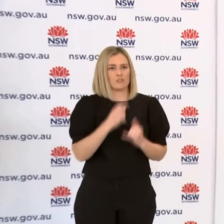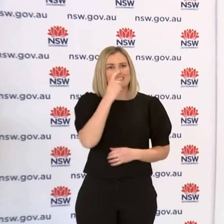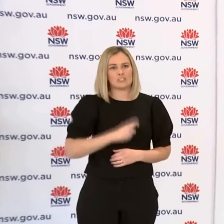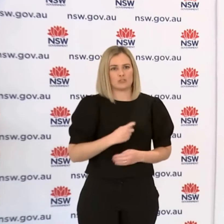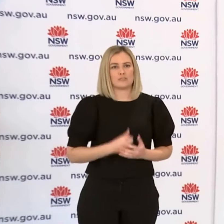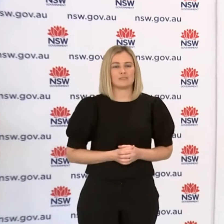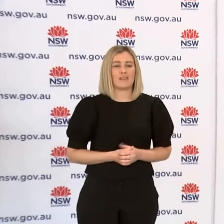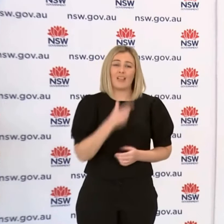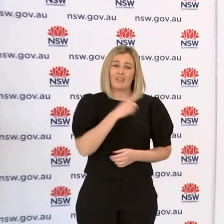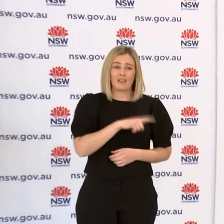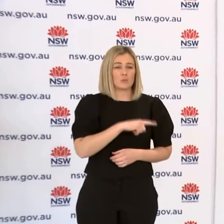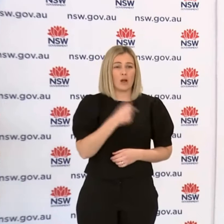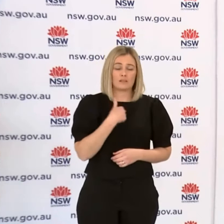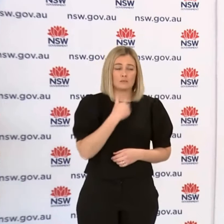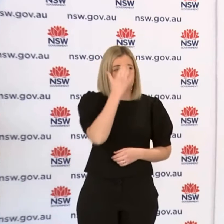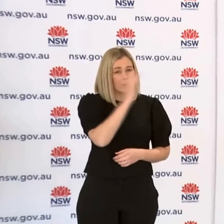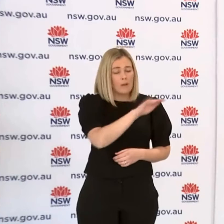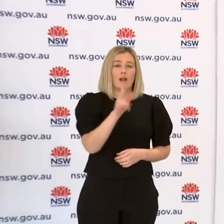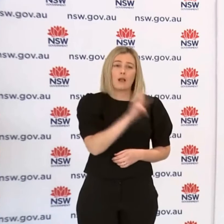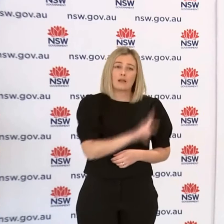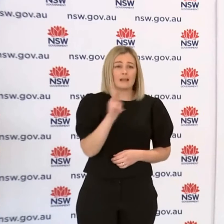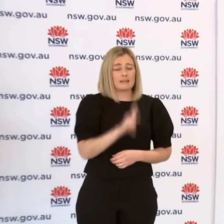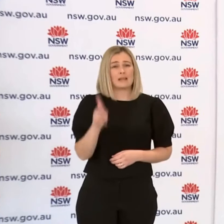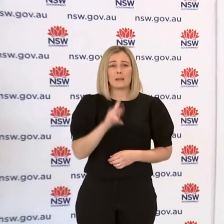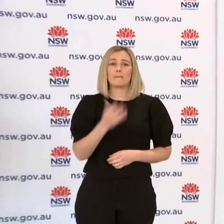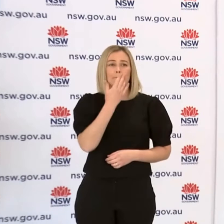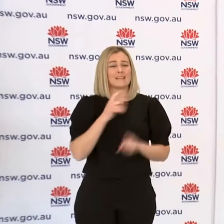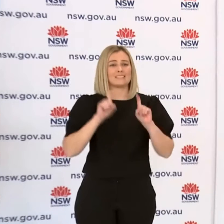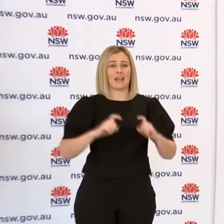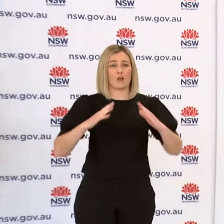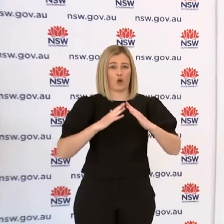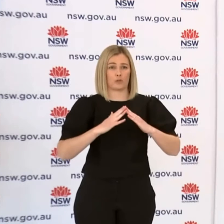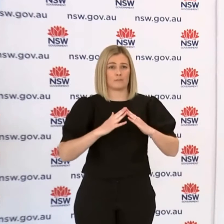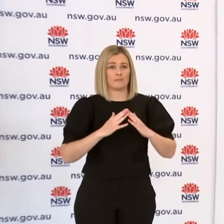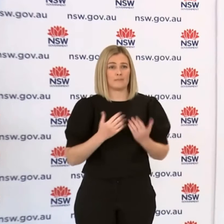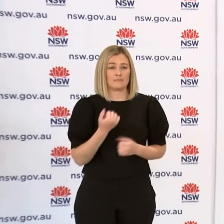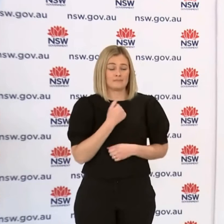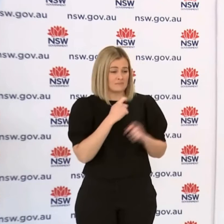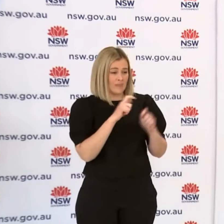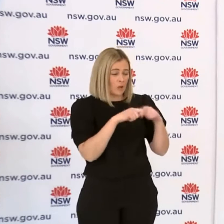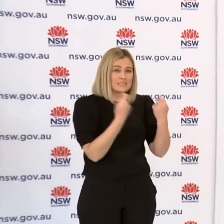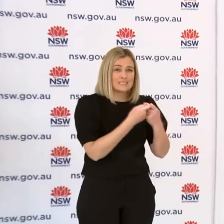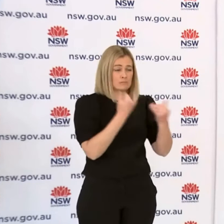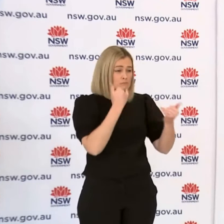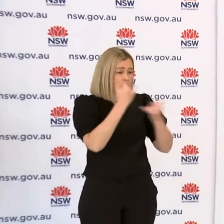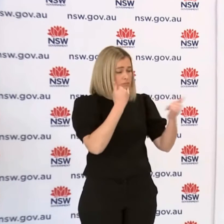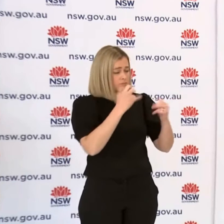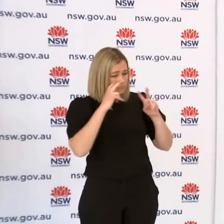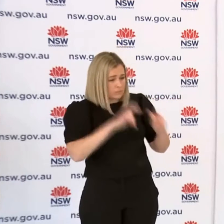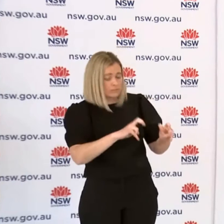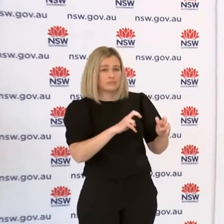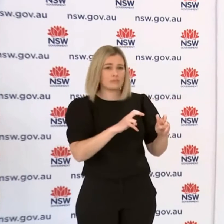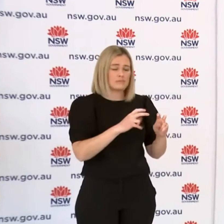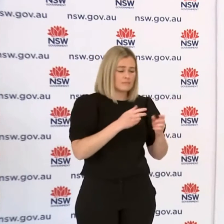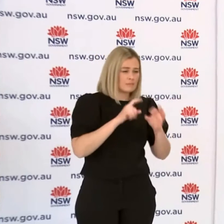can't leave our health staff continually to be having to search where you've been, what you've been doing. It's not fair